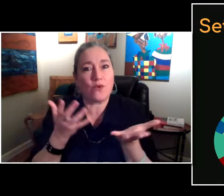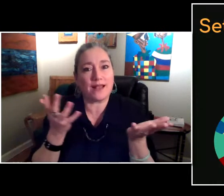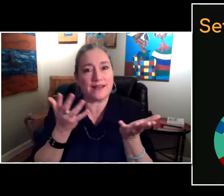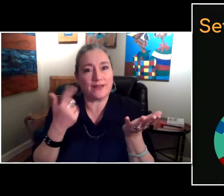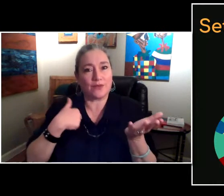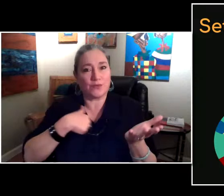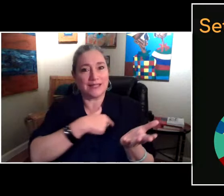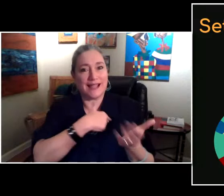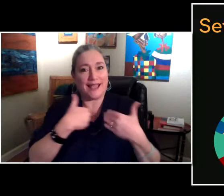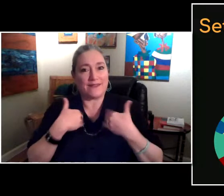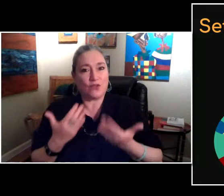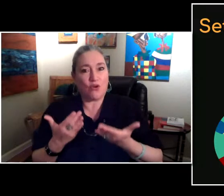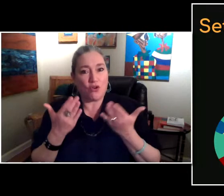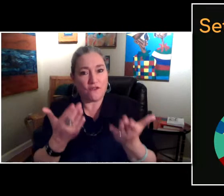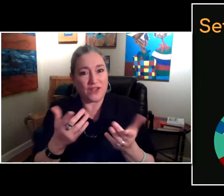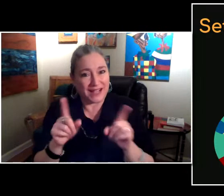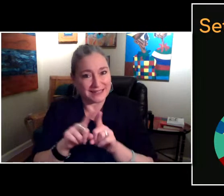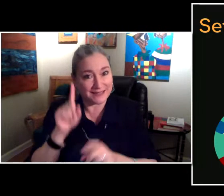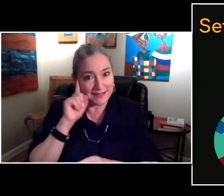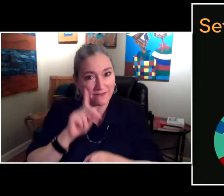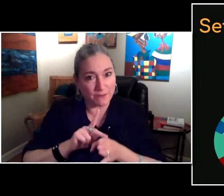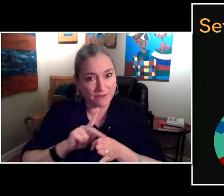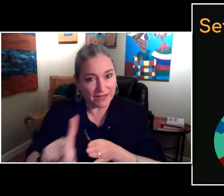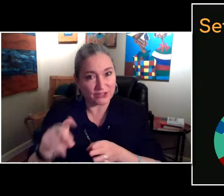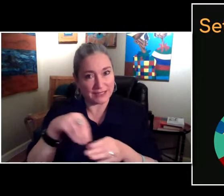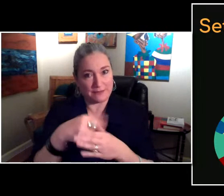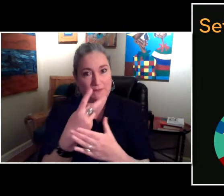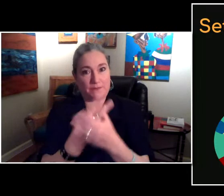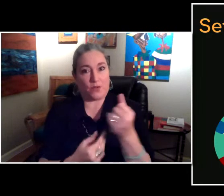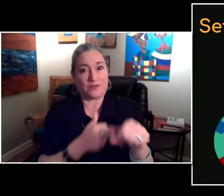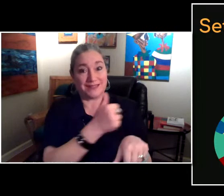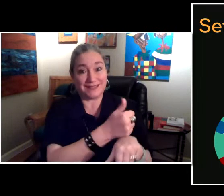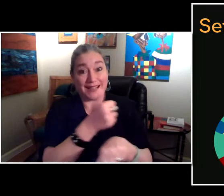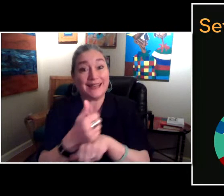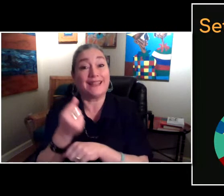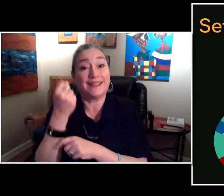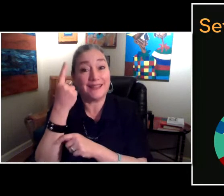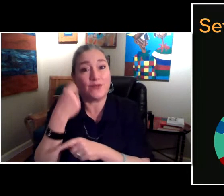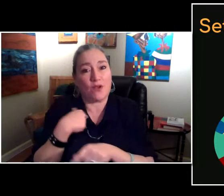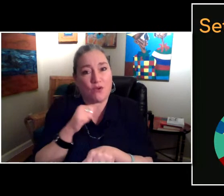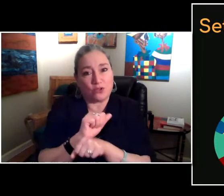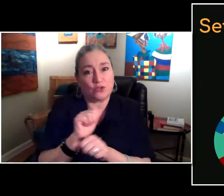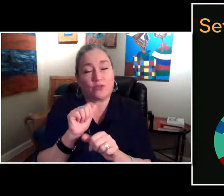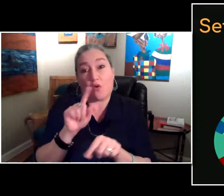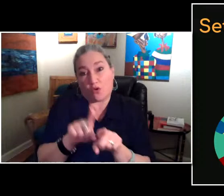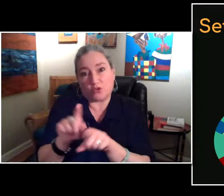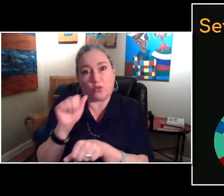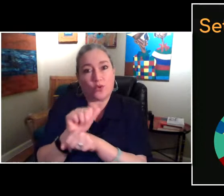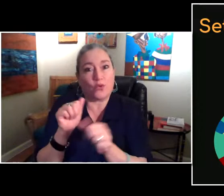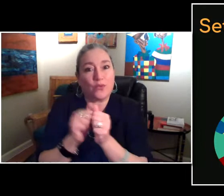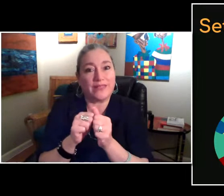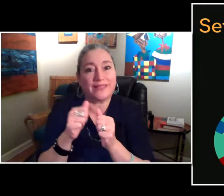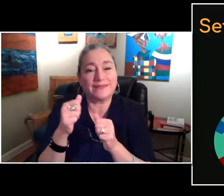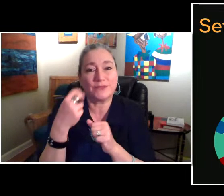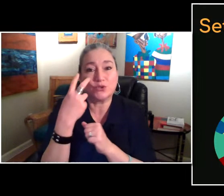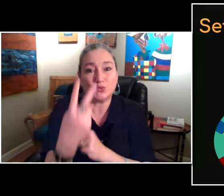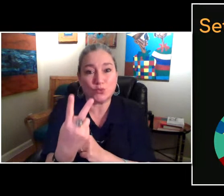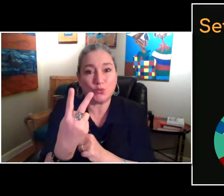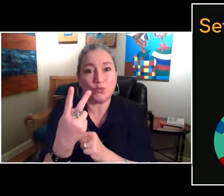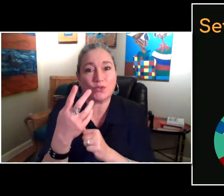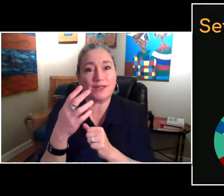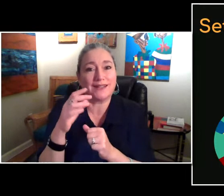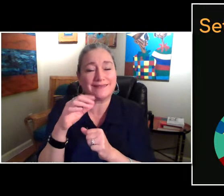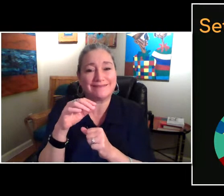in California. And so the opportunity to explore what we have to offer as deaf professionals in both